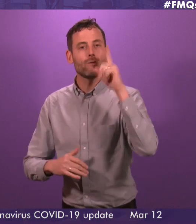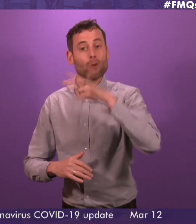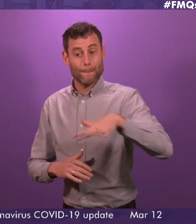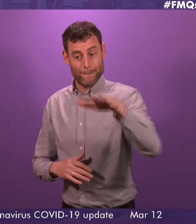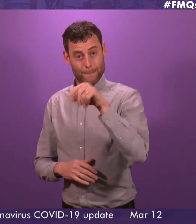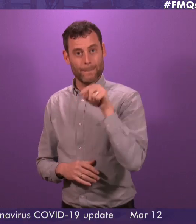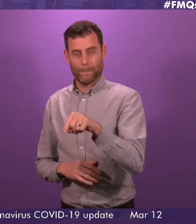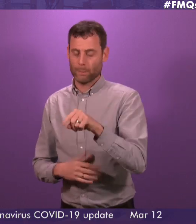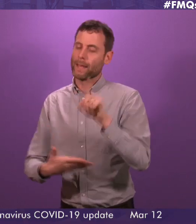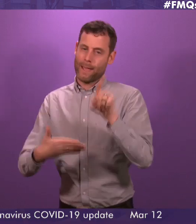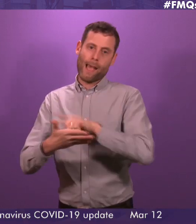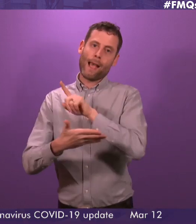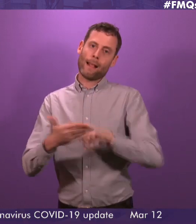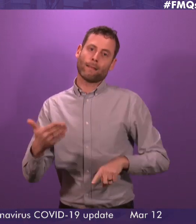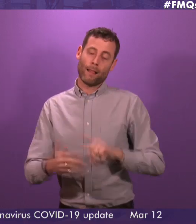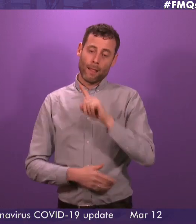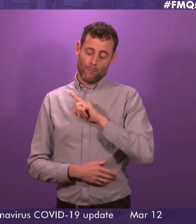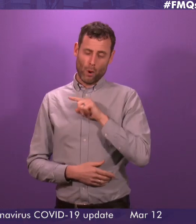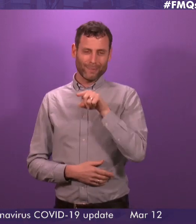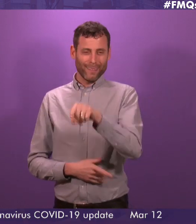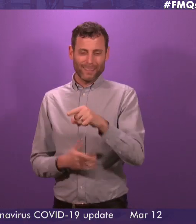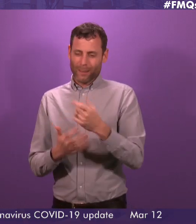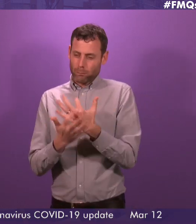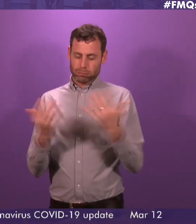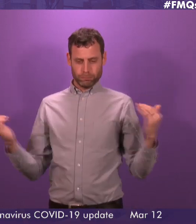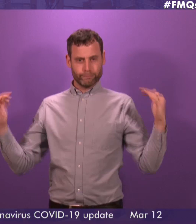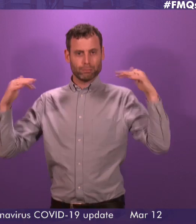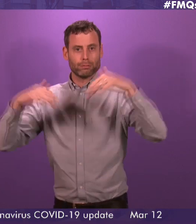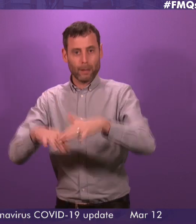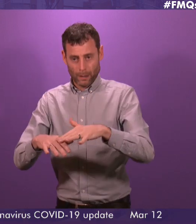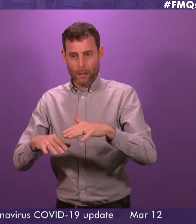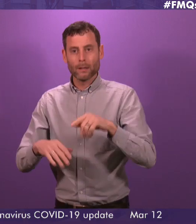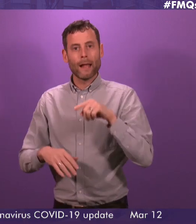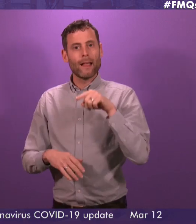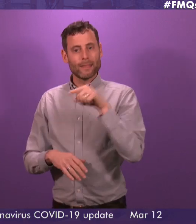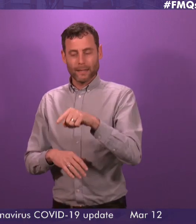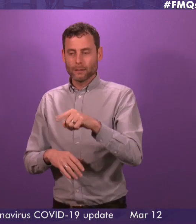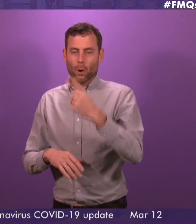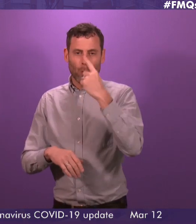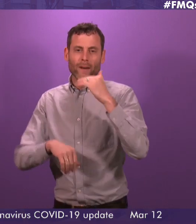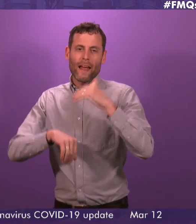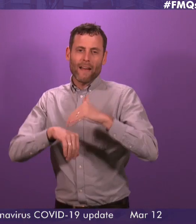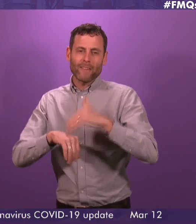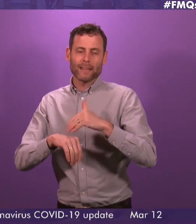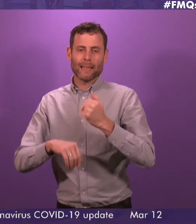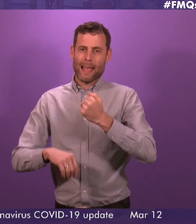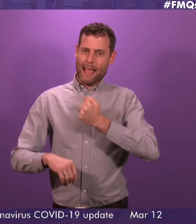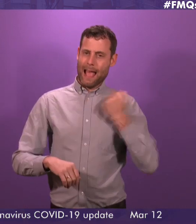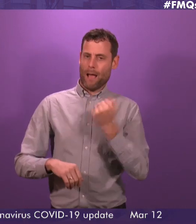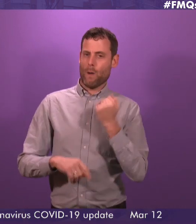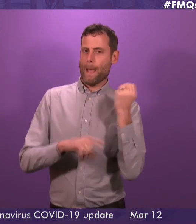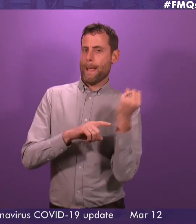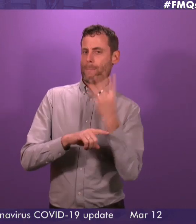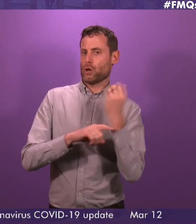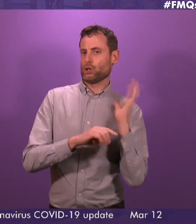potential impact that those events can have on our emergency services. It is not the case that the